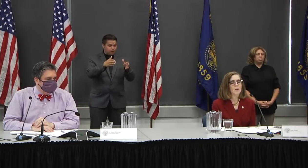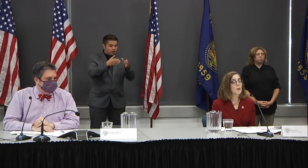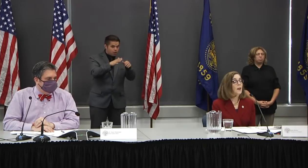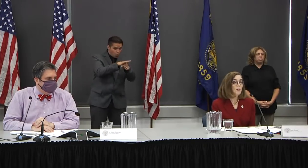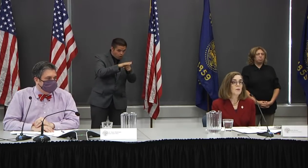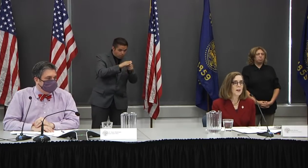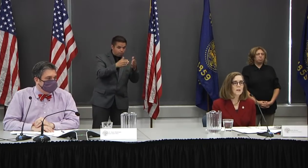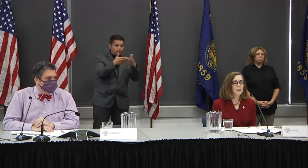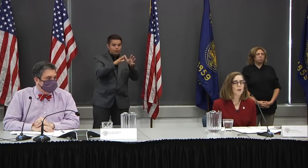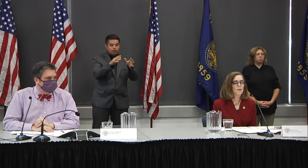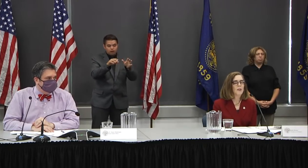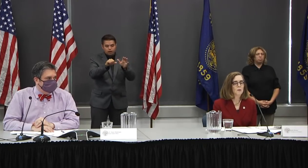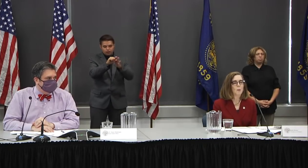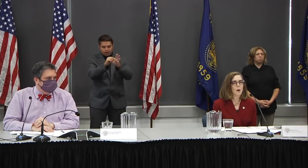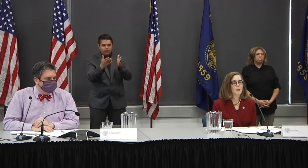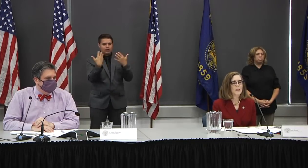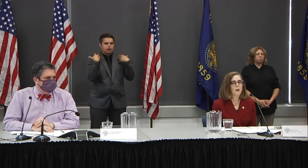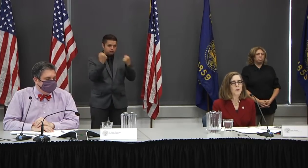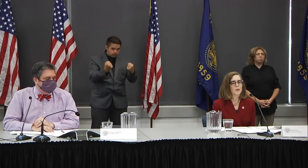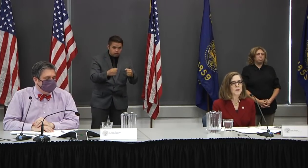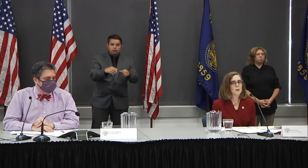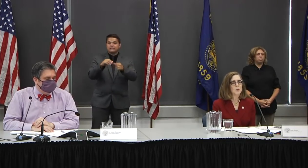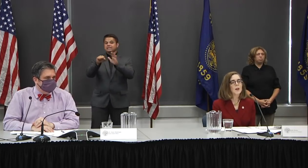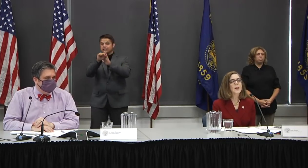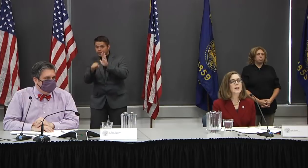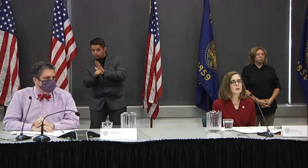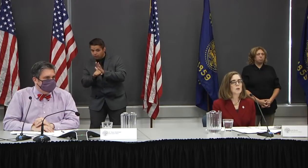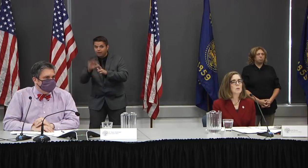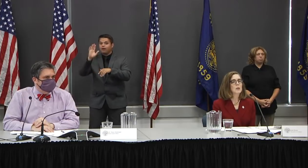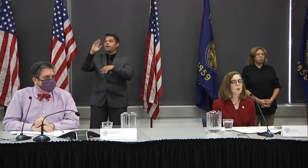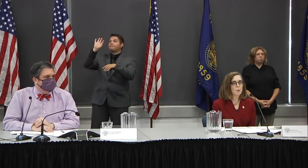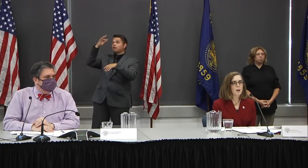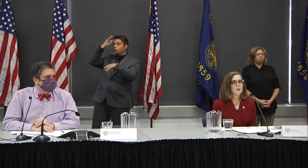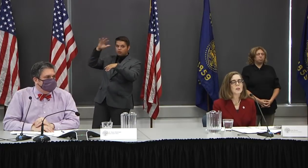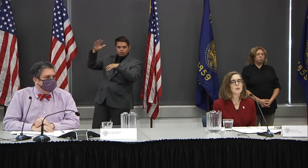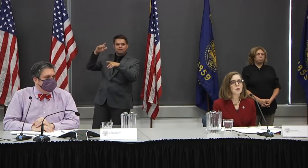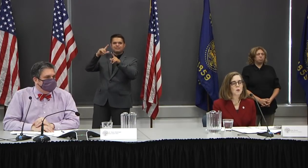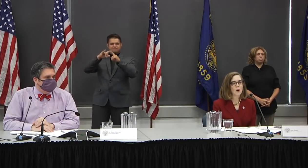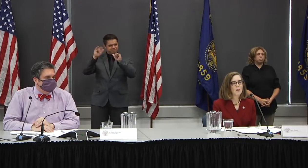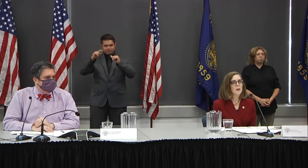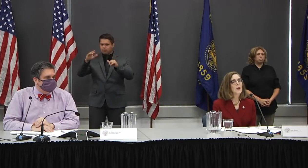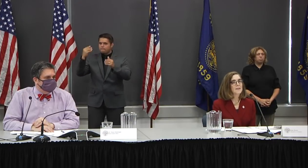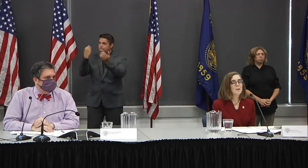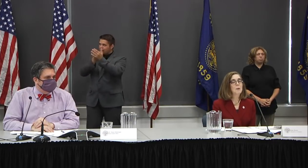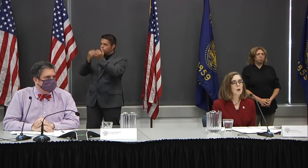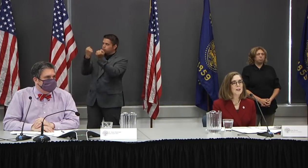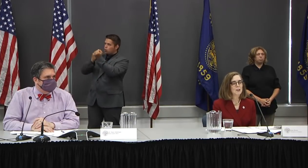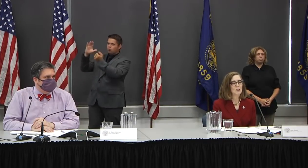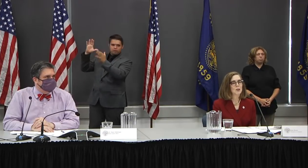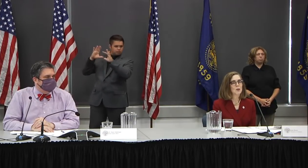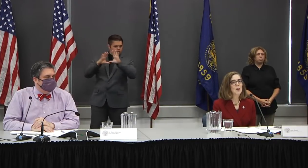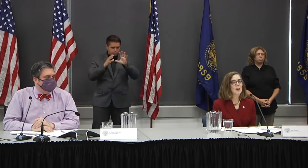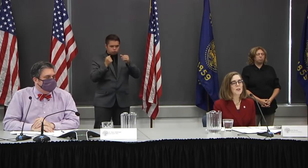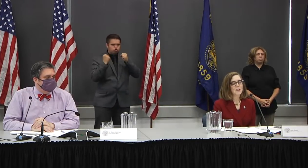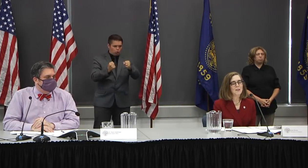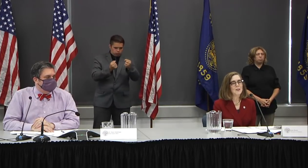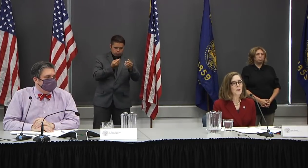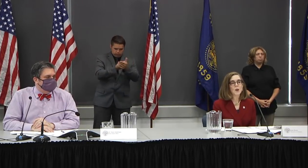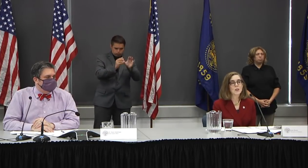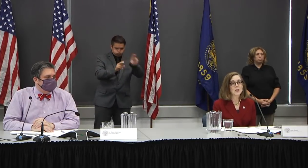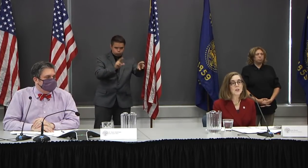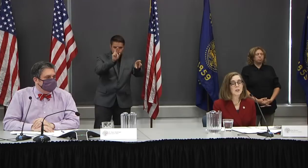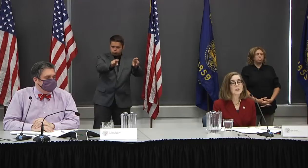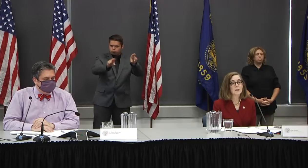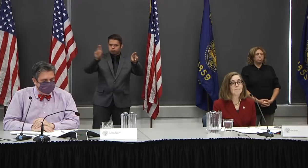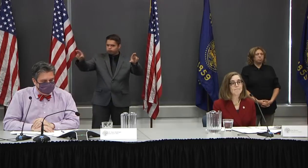public health, and frankly, our federal public health systems extremely robust and strong if we want to ensure the safety